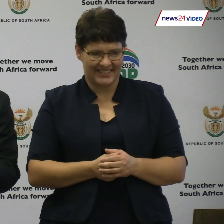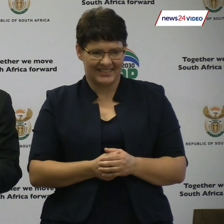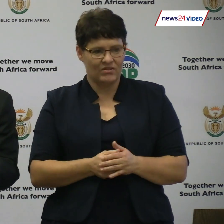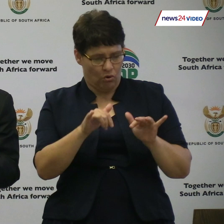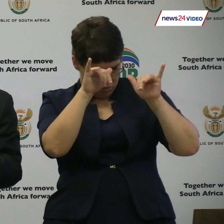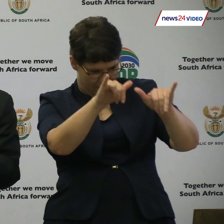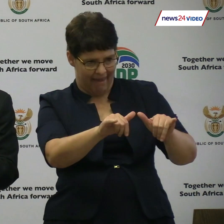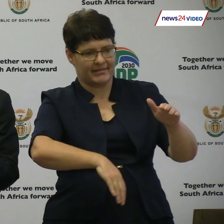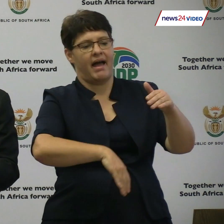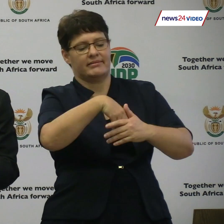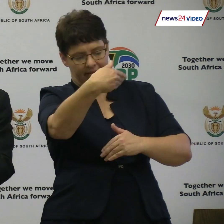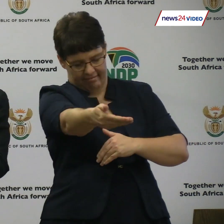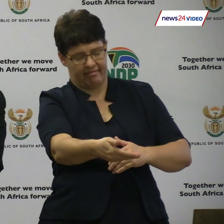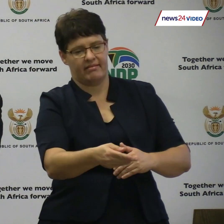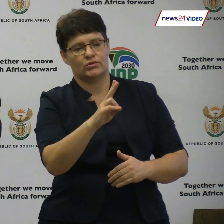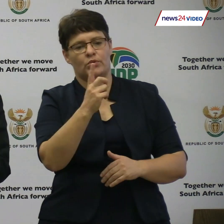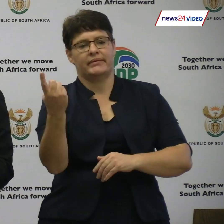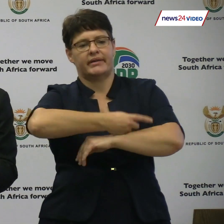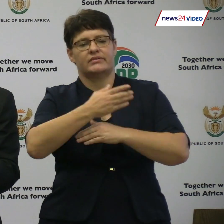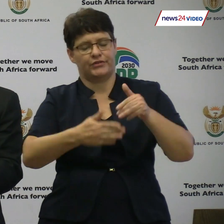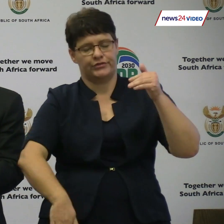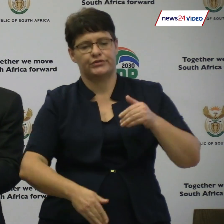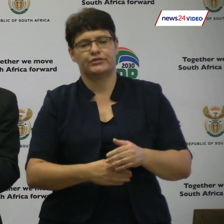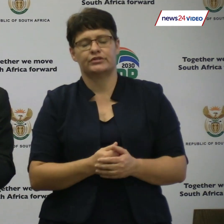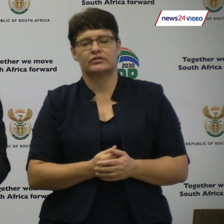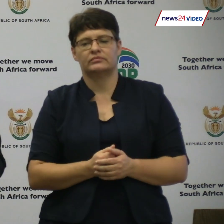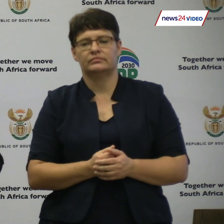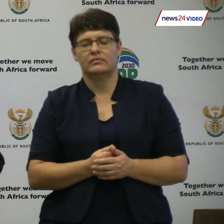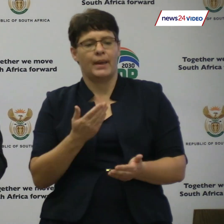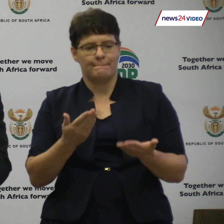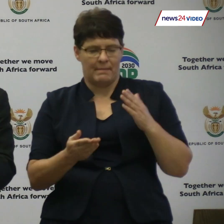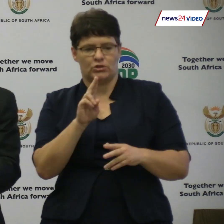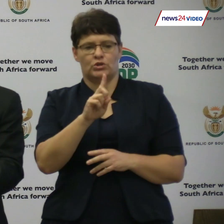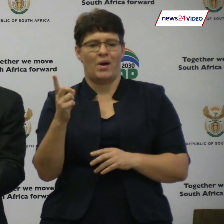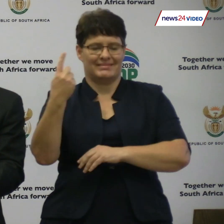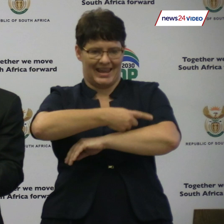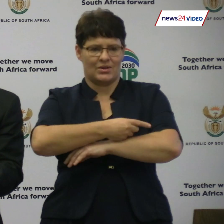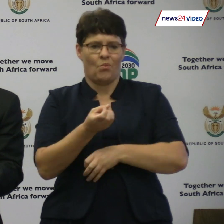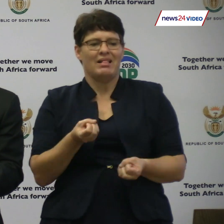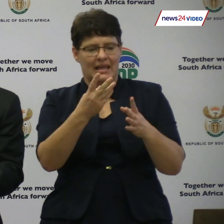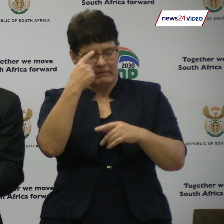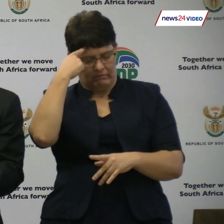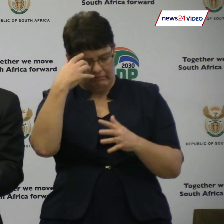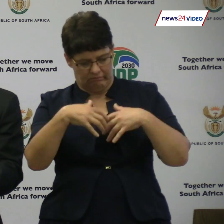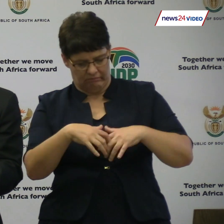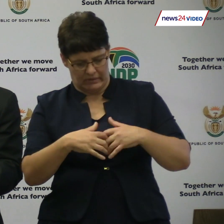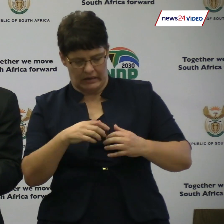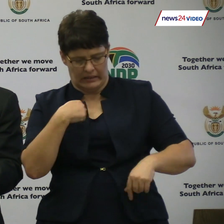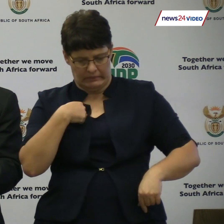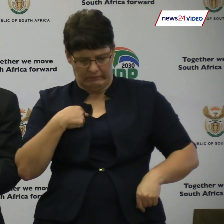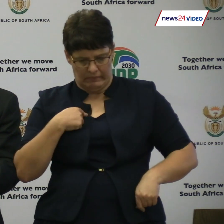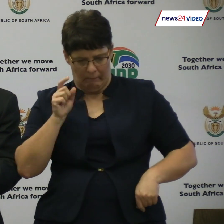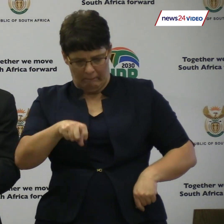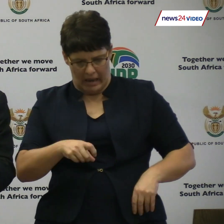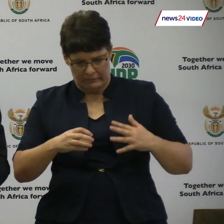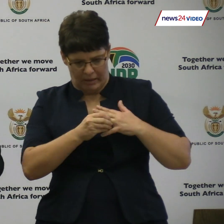You can wait until the 21 days. Maybe the 21 days will also give you time to